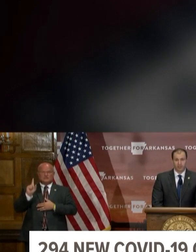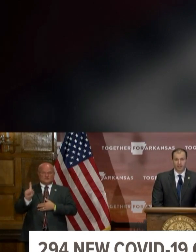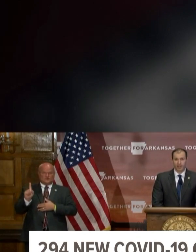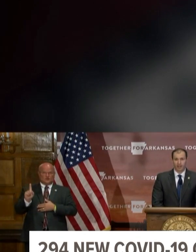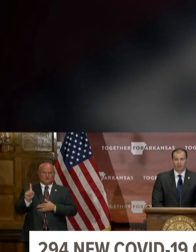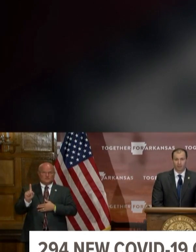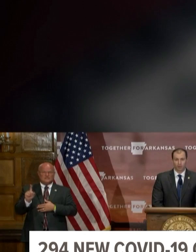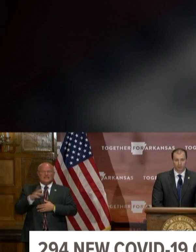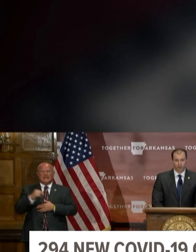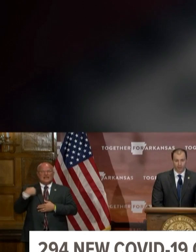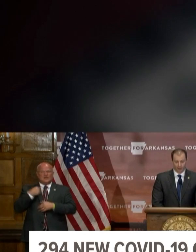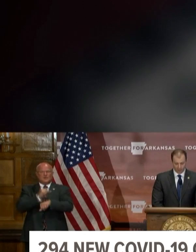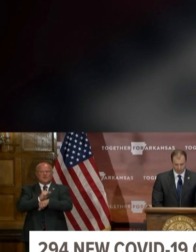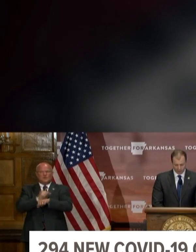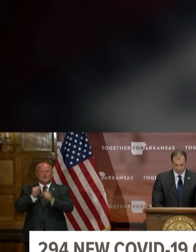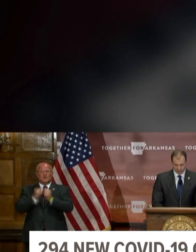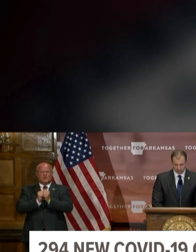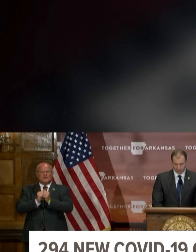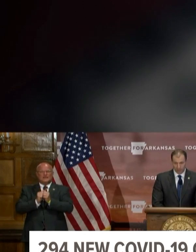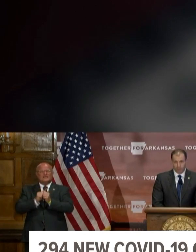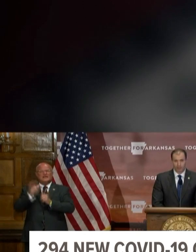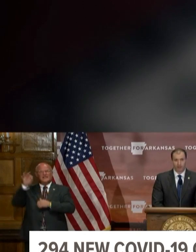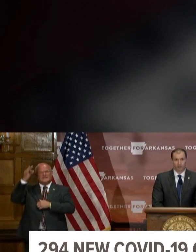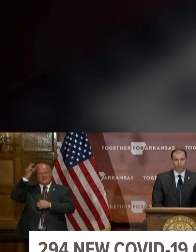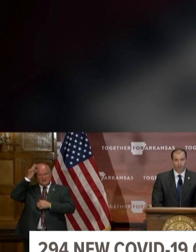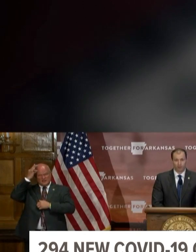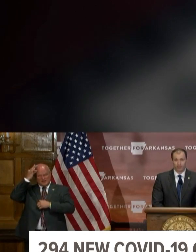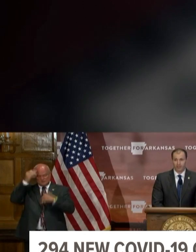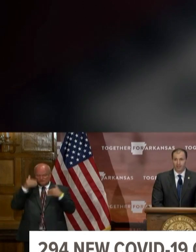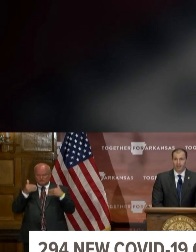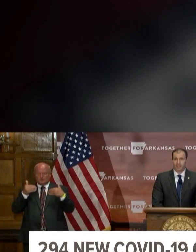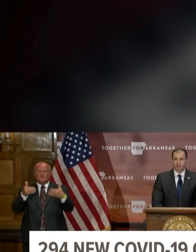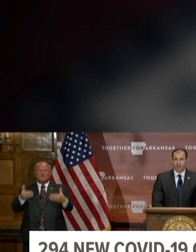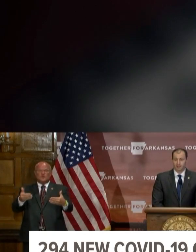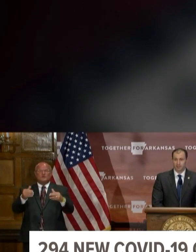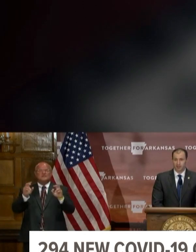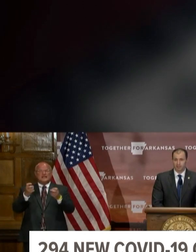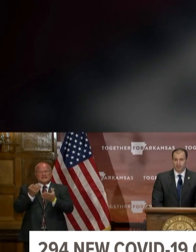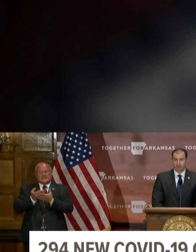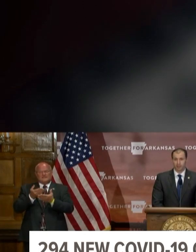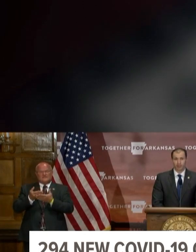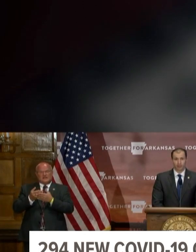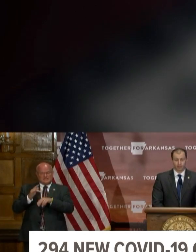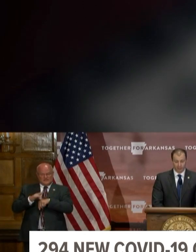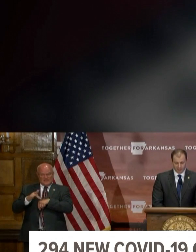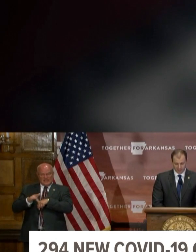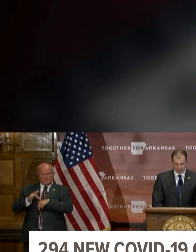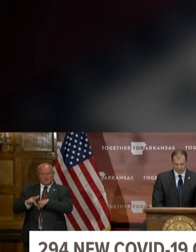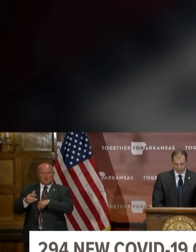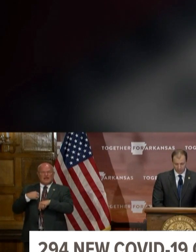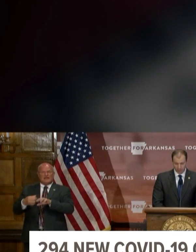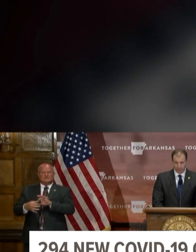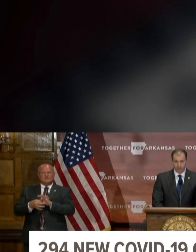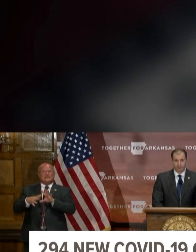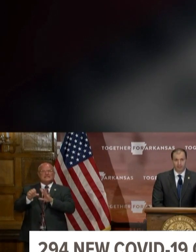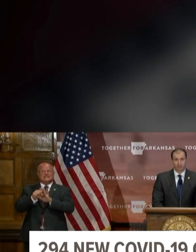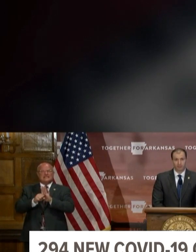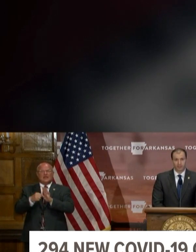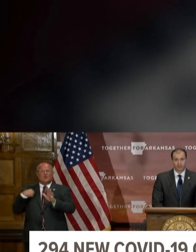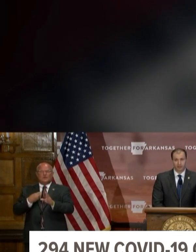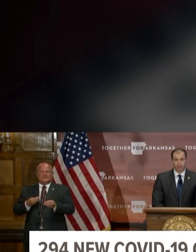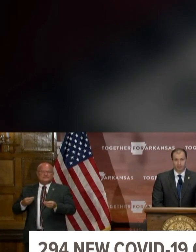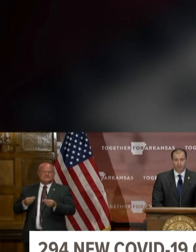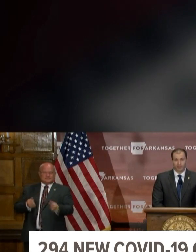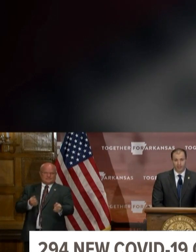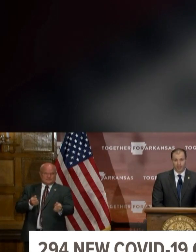1st, and we'll work with our counterparts of the federal government going forward. As funds become available and are released to the state, we'll be able to make those